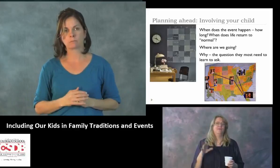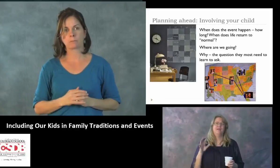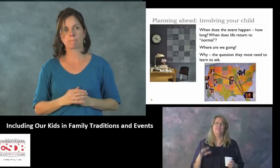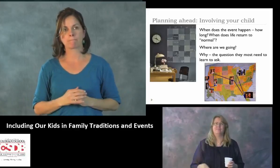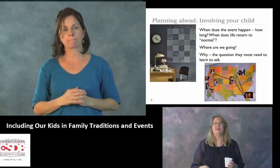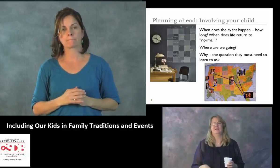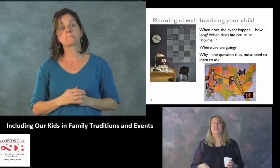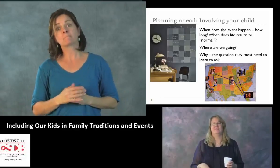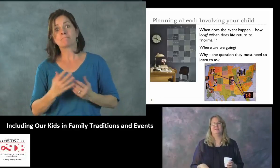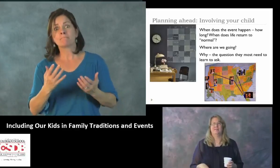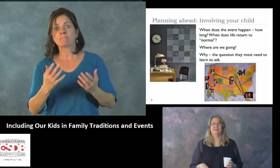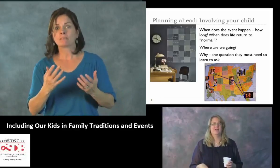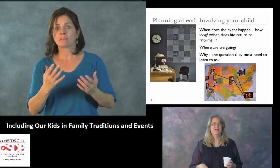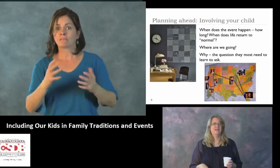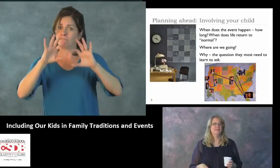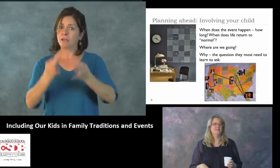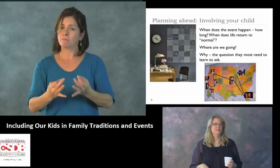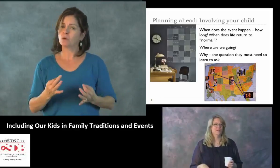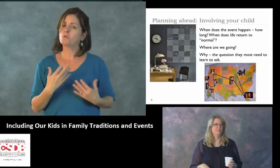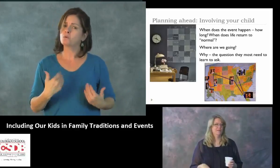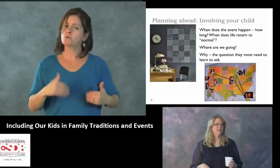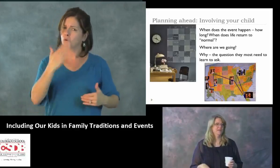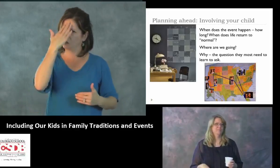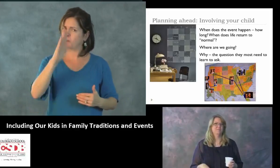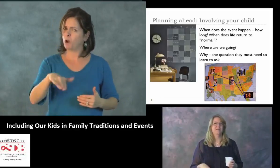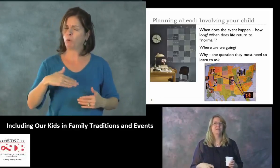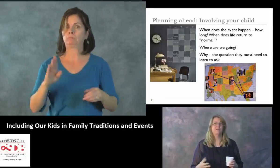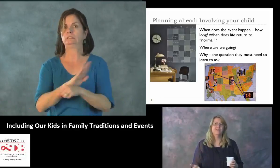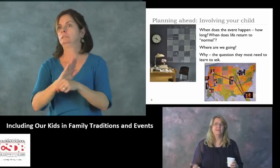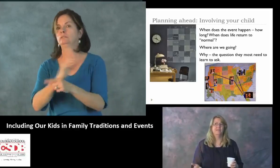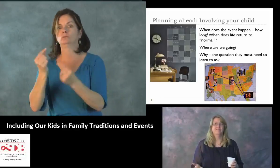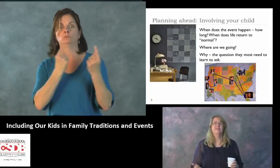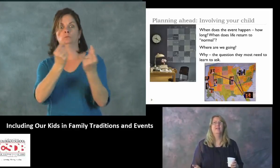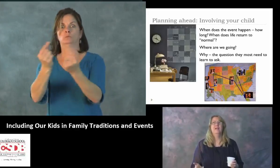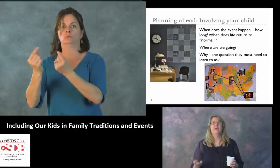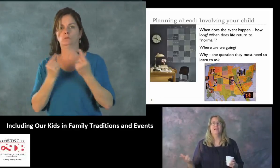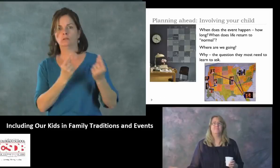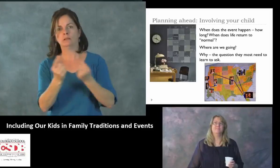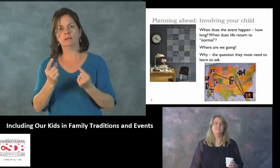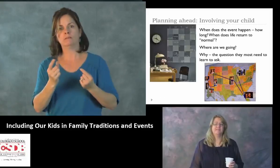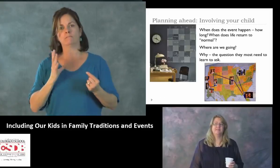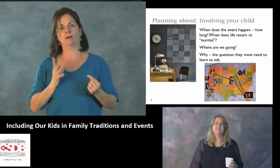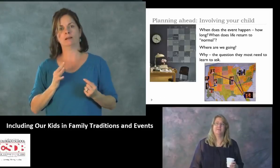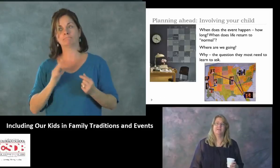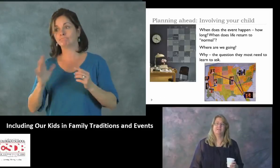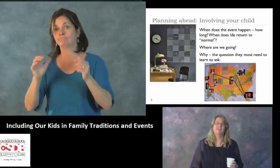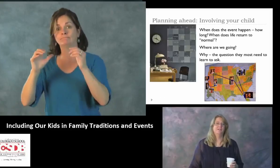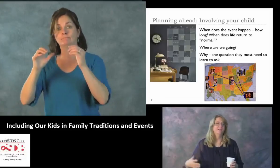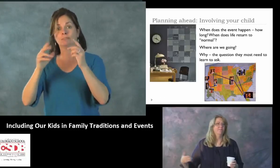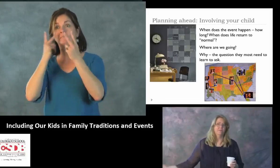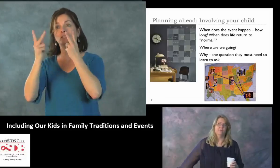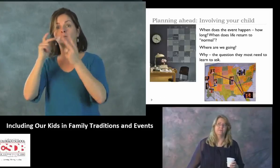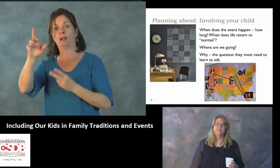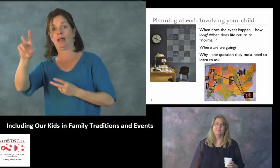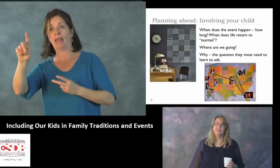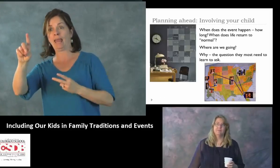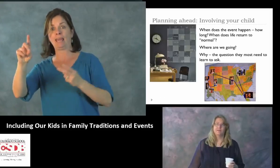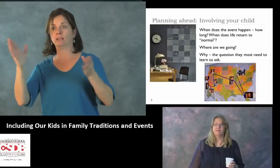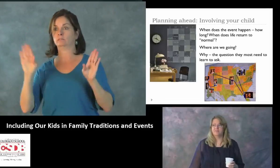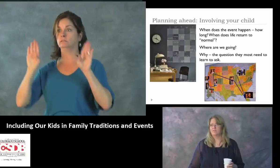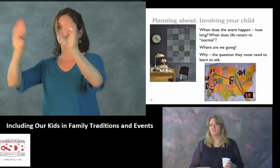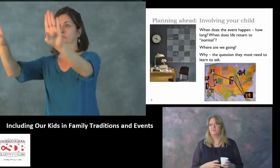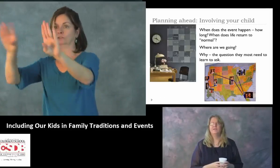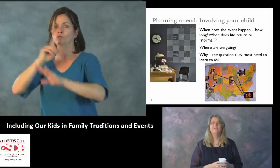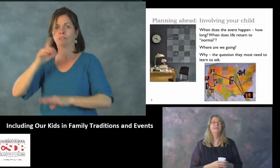good for everybody in the family. I can't tell you how many times my hearing kids have missed the information, even though they're sitting